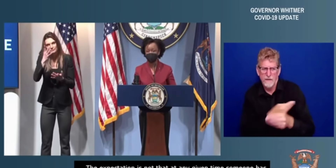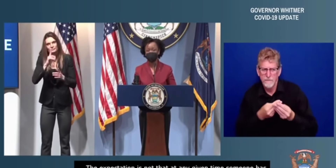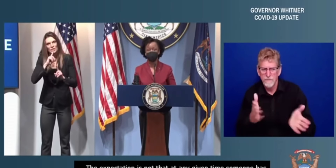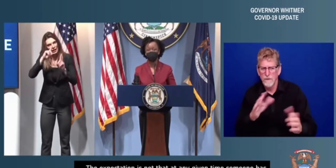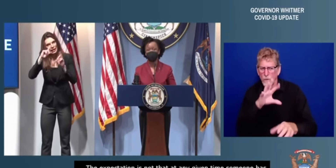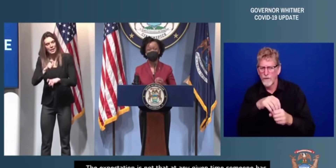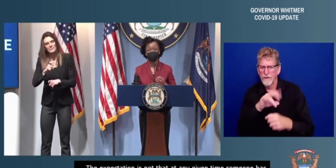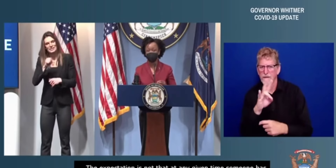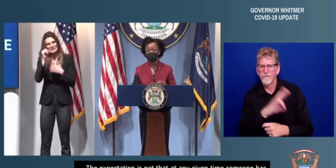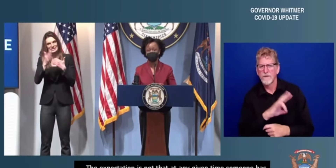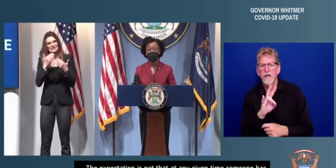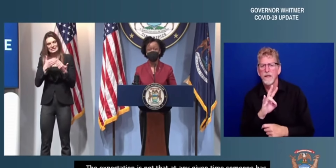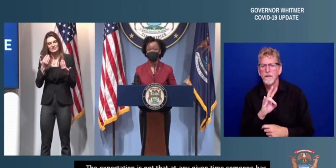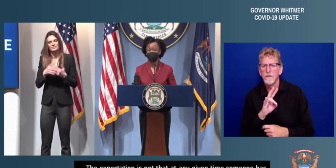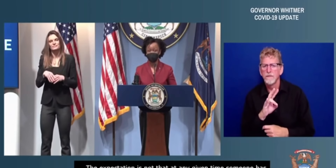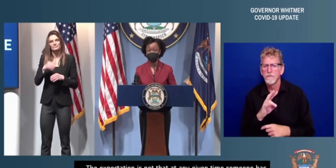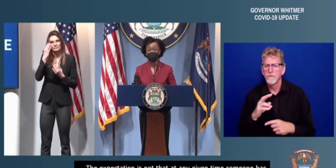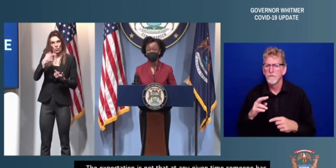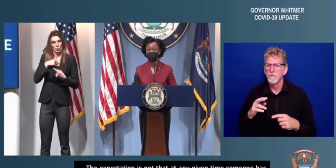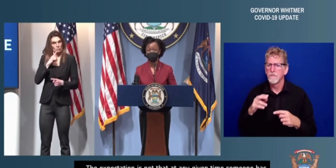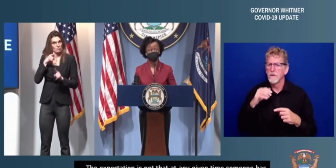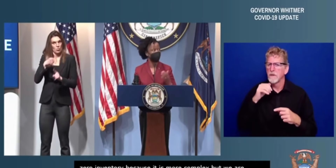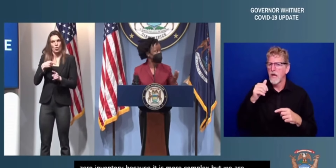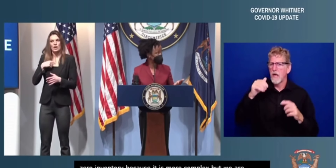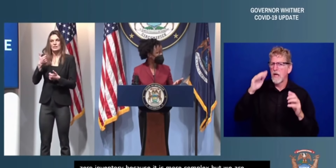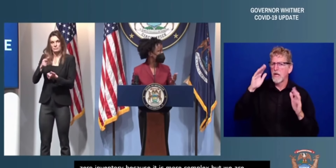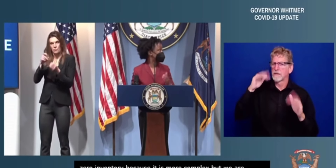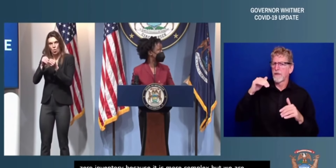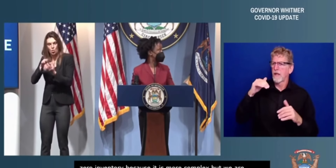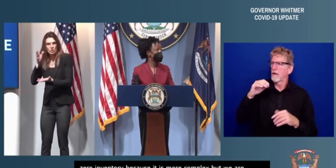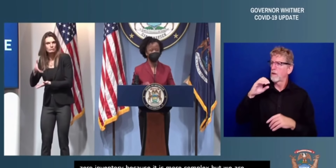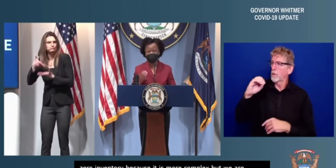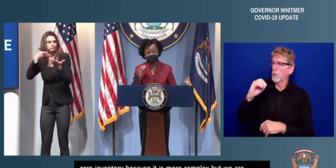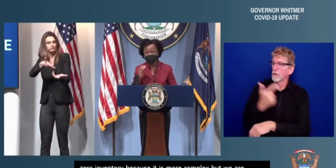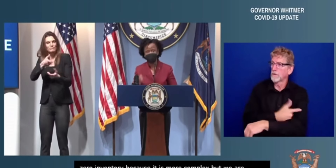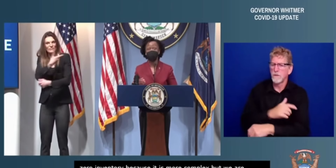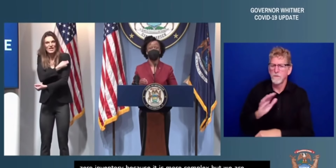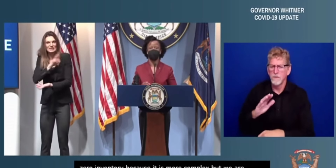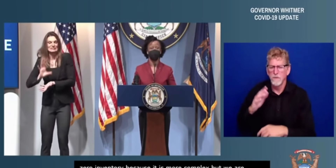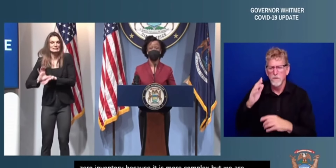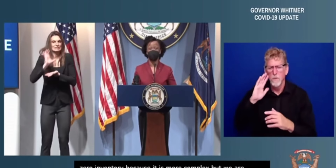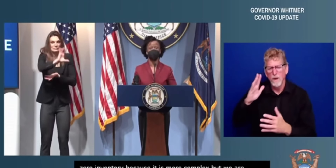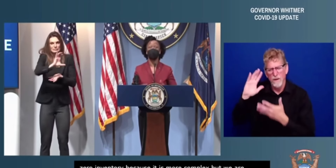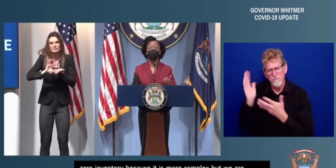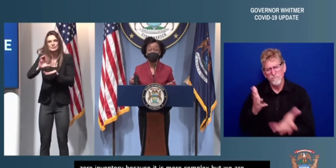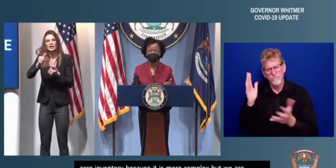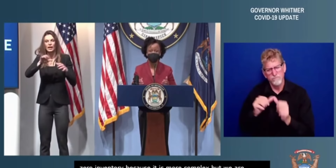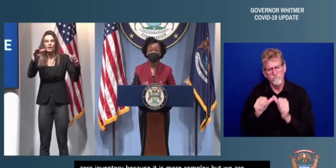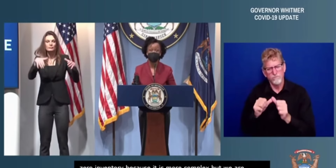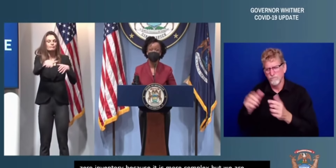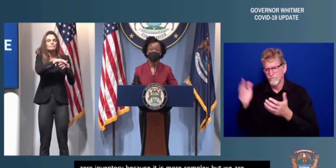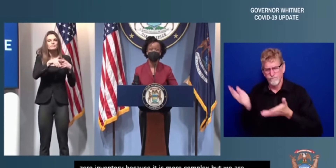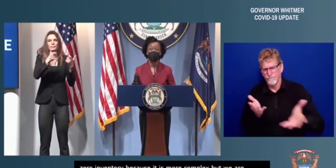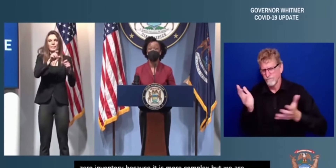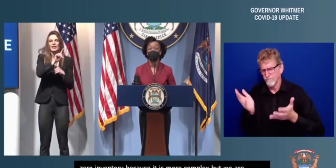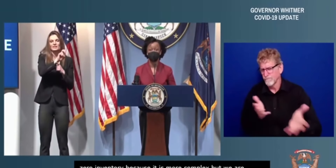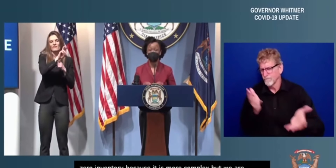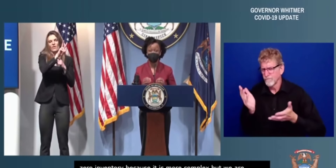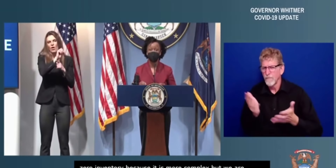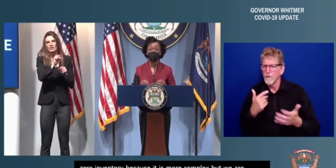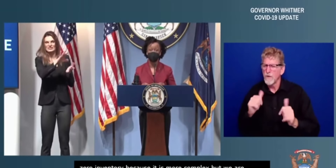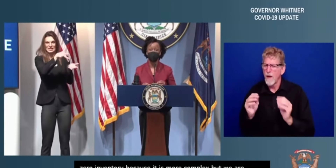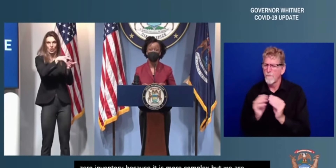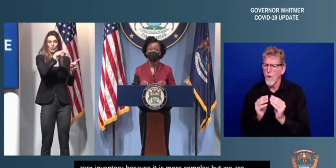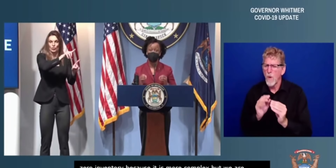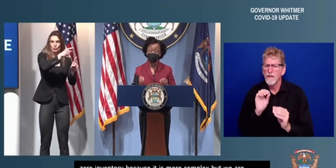we're surging vaccines to places like the Voss Center where they can get up to 30,000 doses in arms.